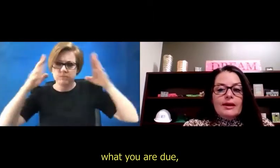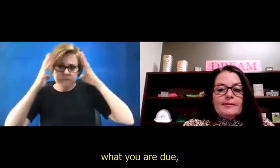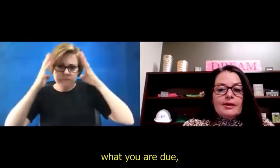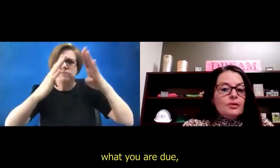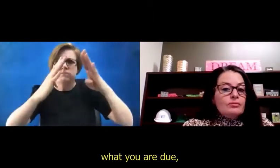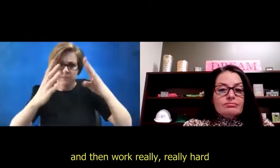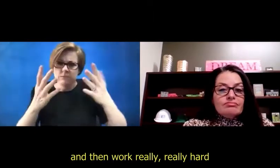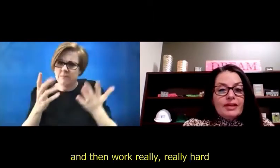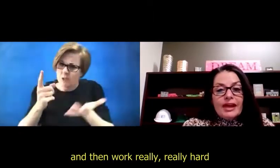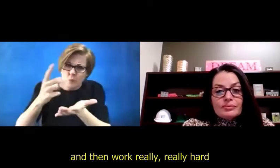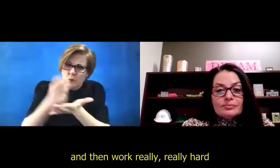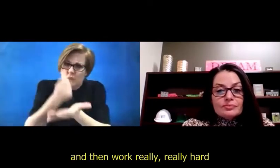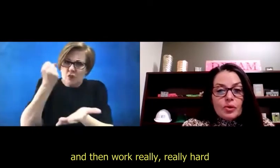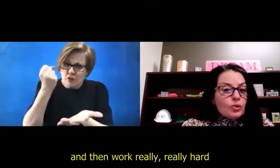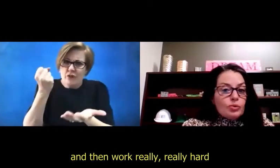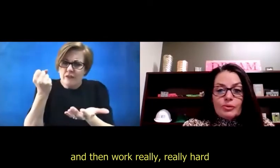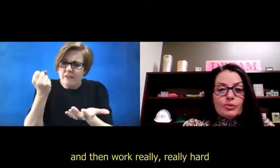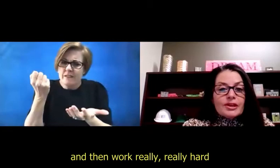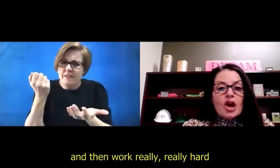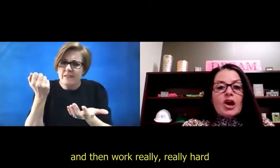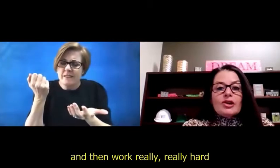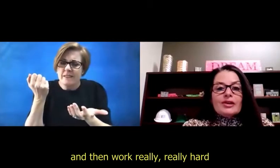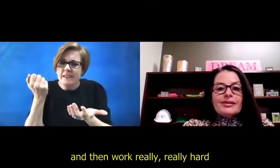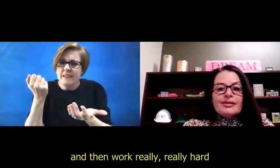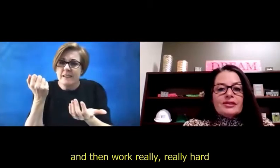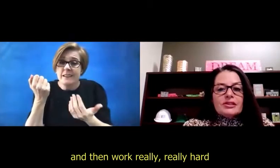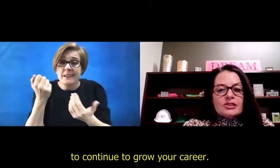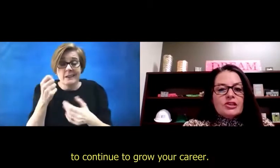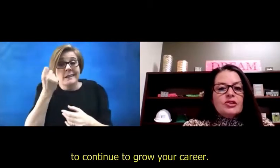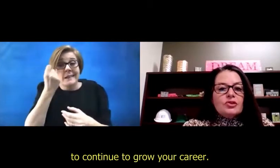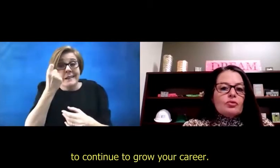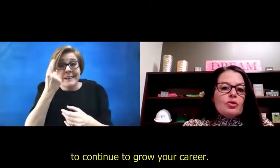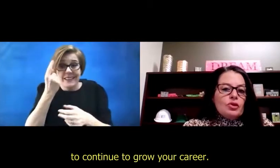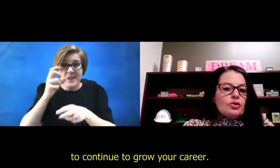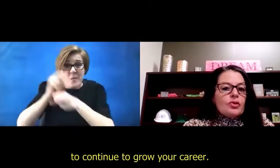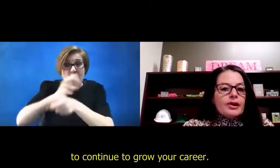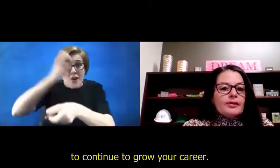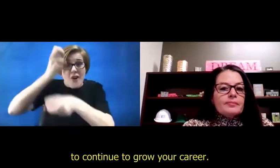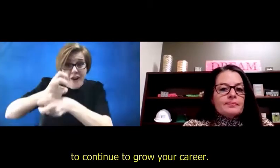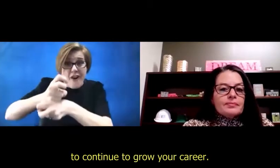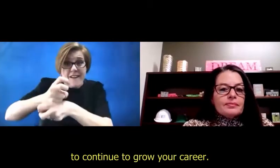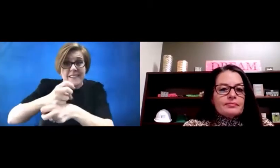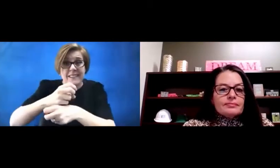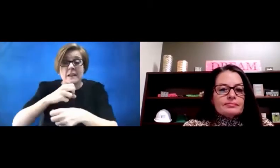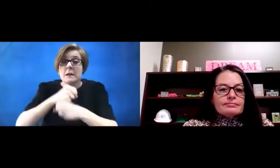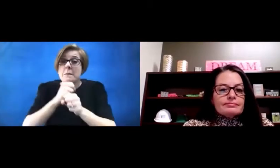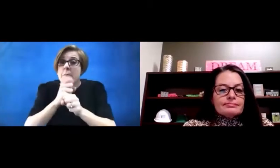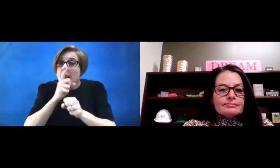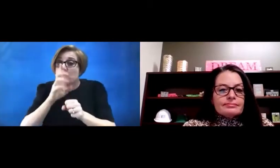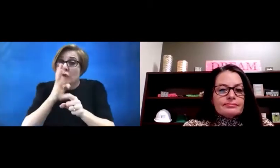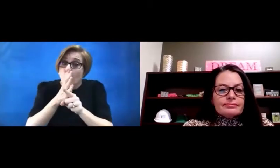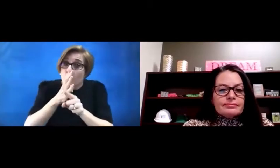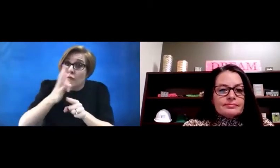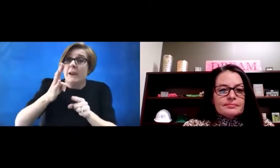due, and then work really, really hard to continue to grow your career.